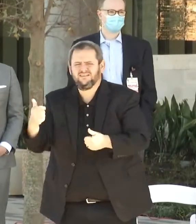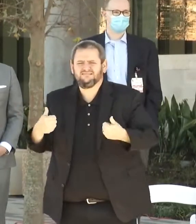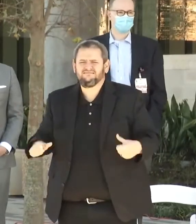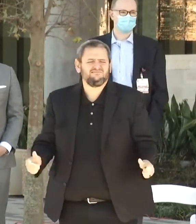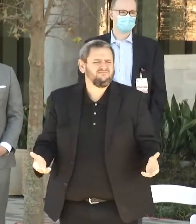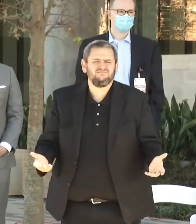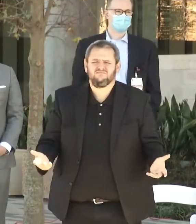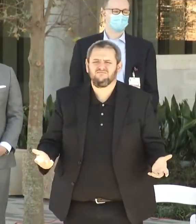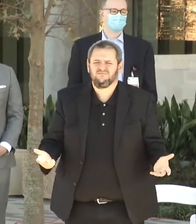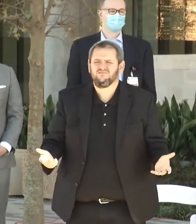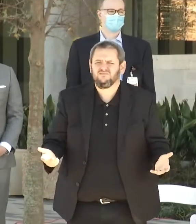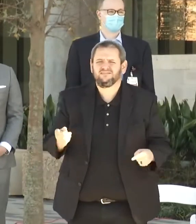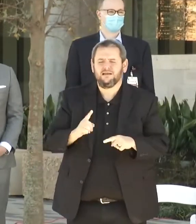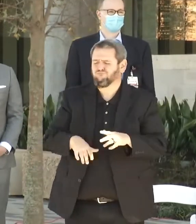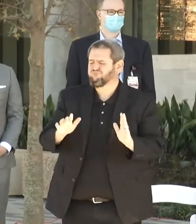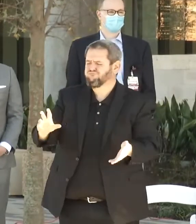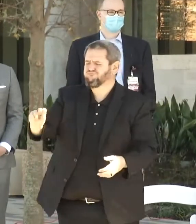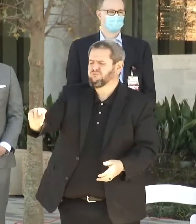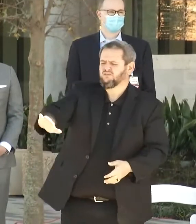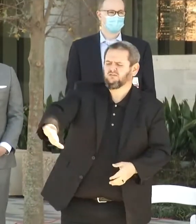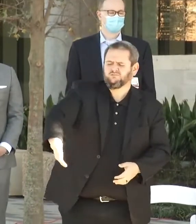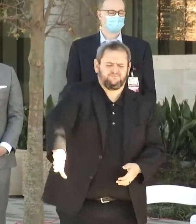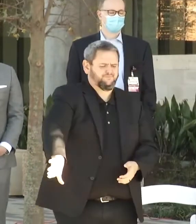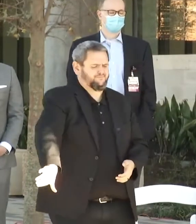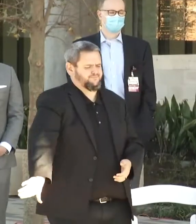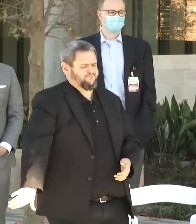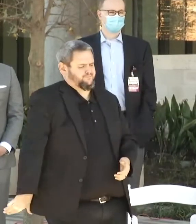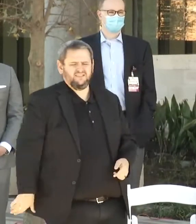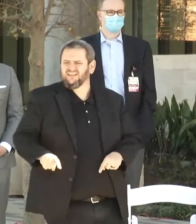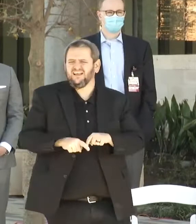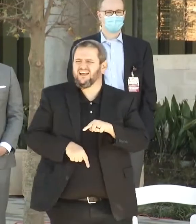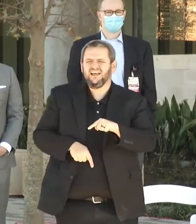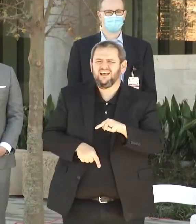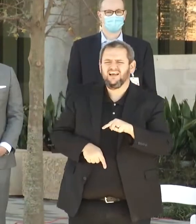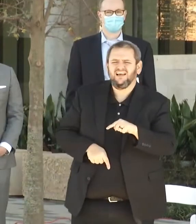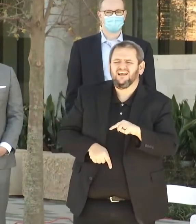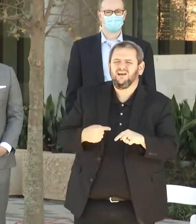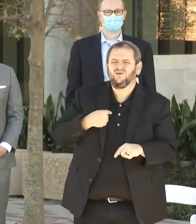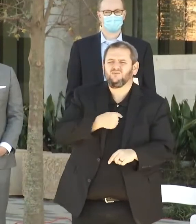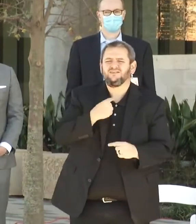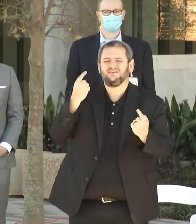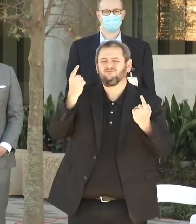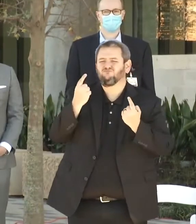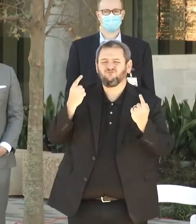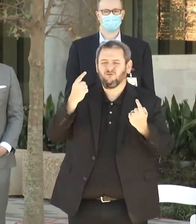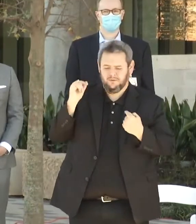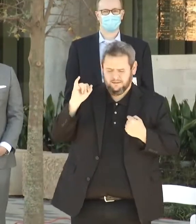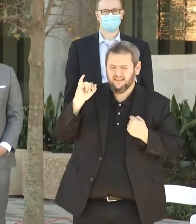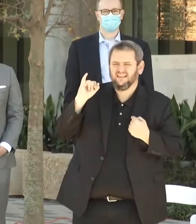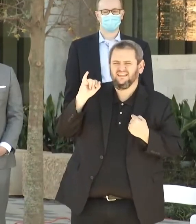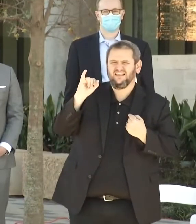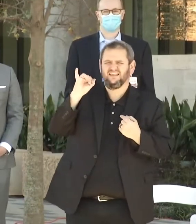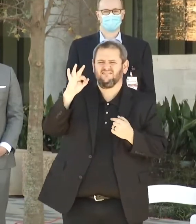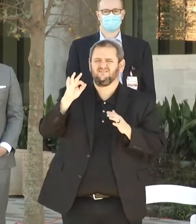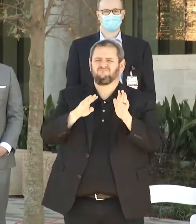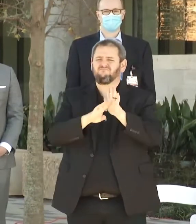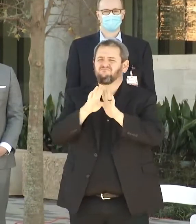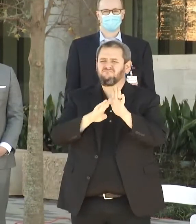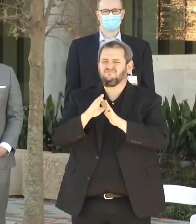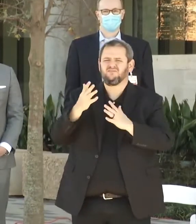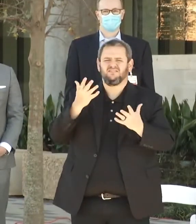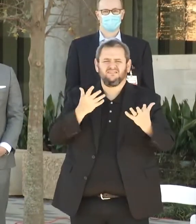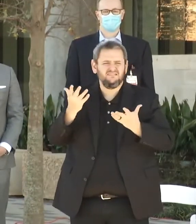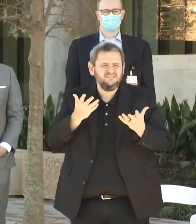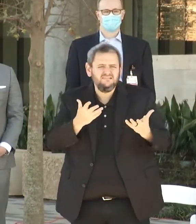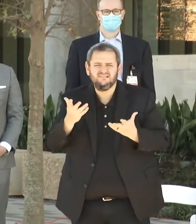at plans on how we will manage elective surgical procedures should our COVID admissions continue with their upward trend.